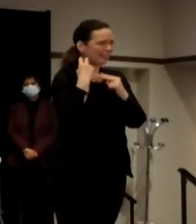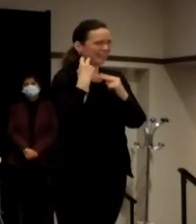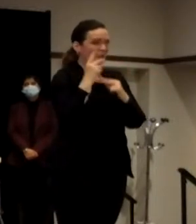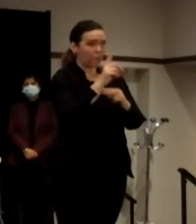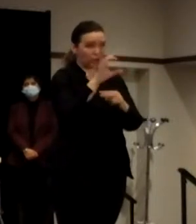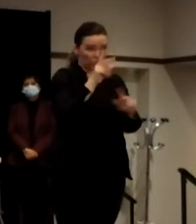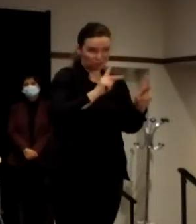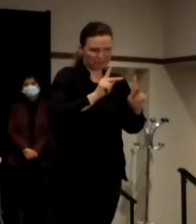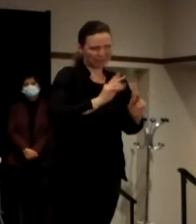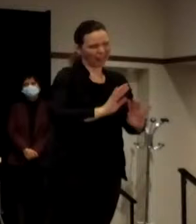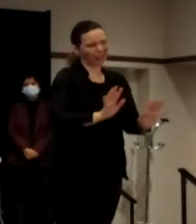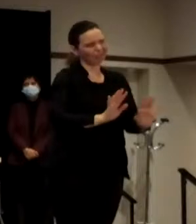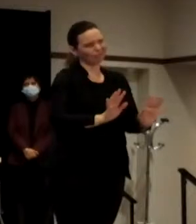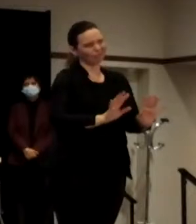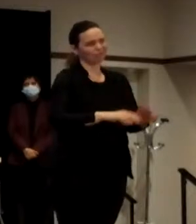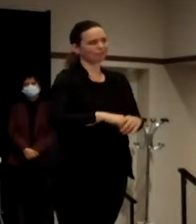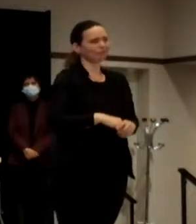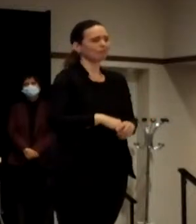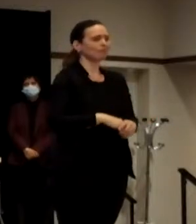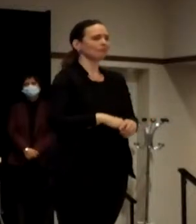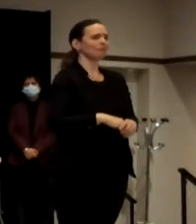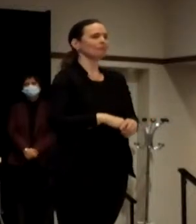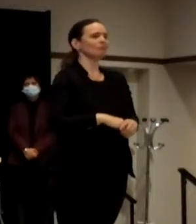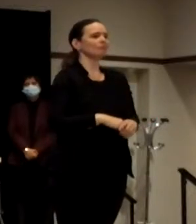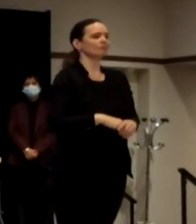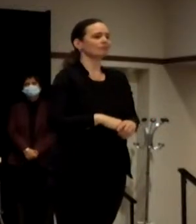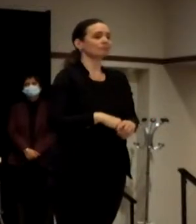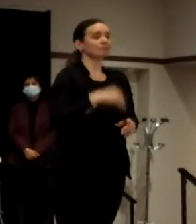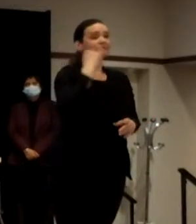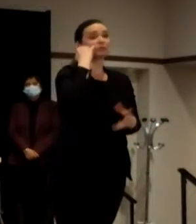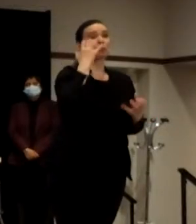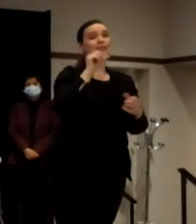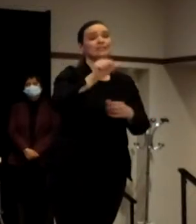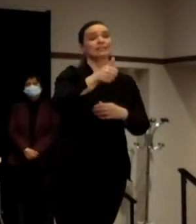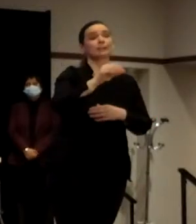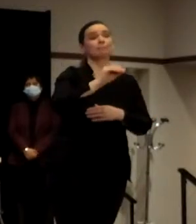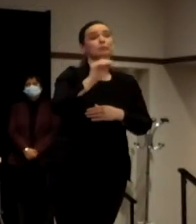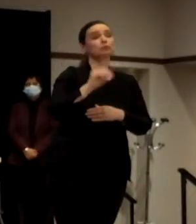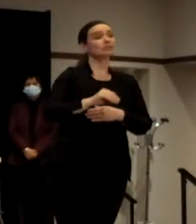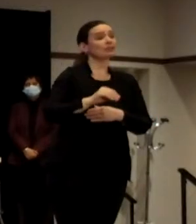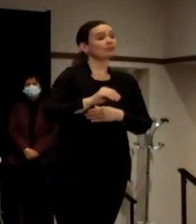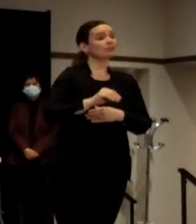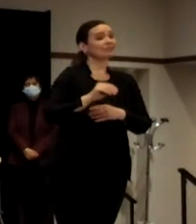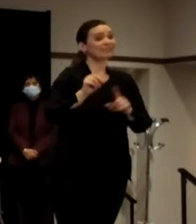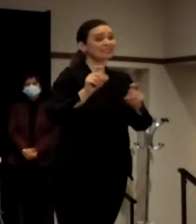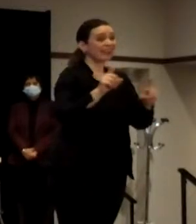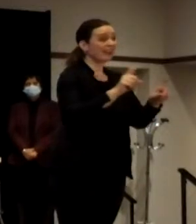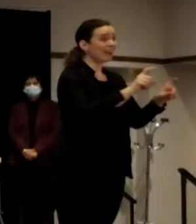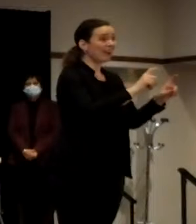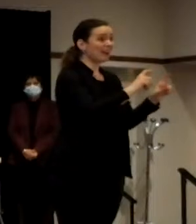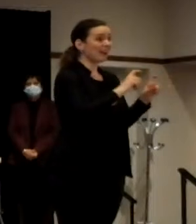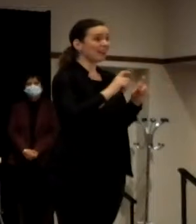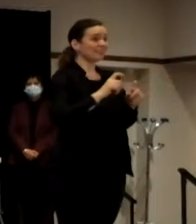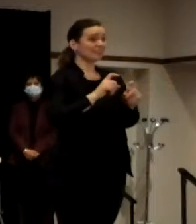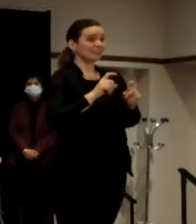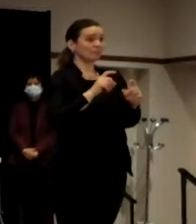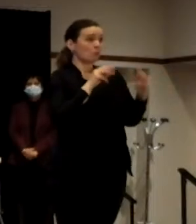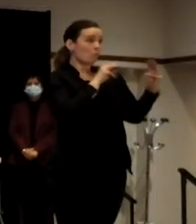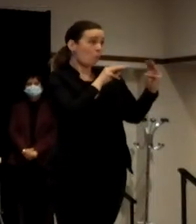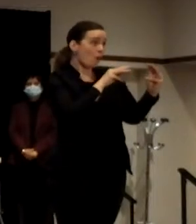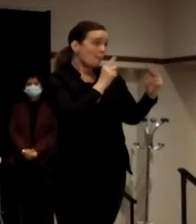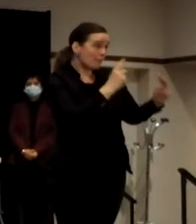where you have in testing protocols, that works, but it doesn't work here. And that's what's going to